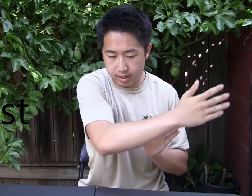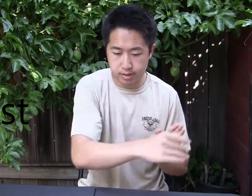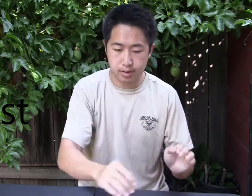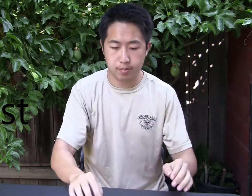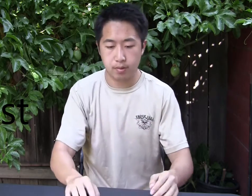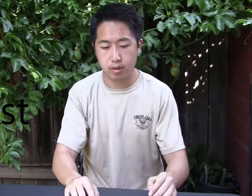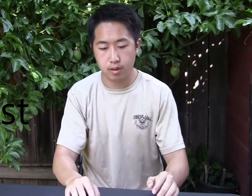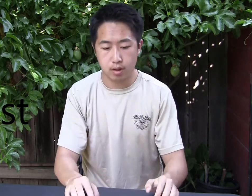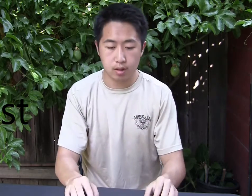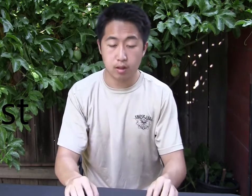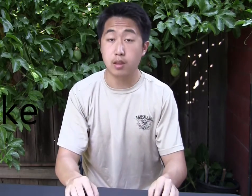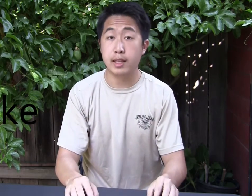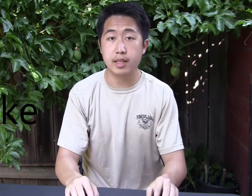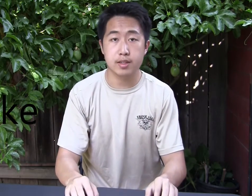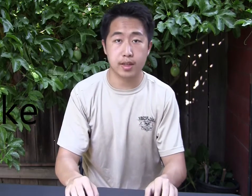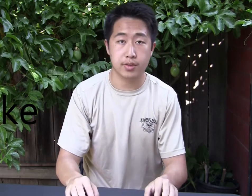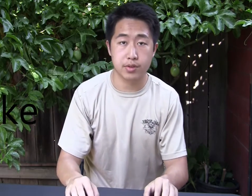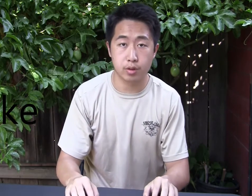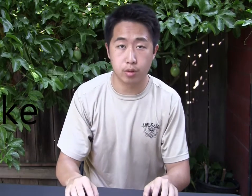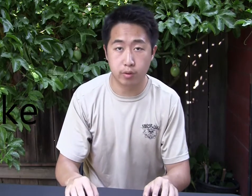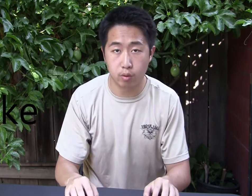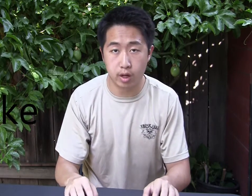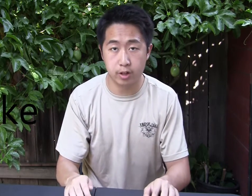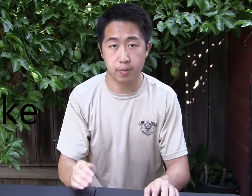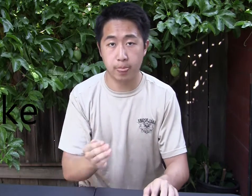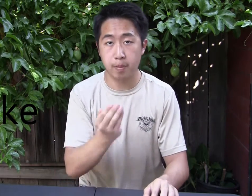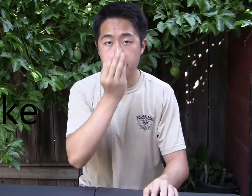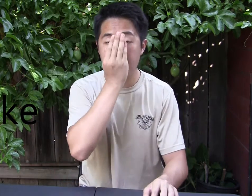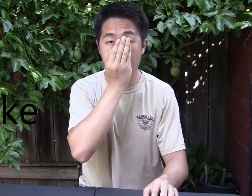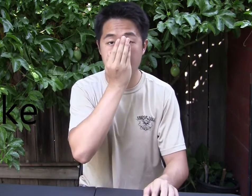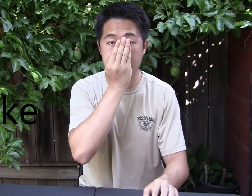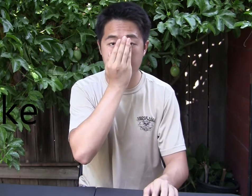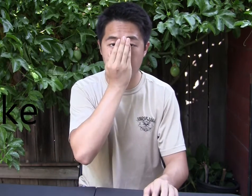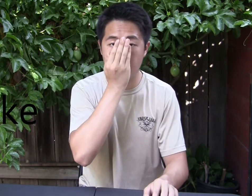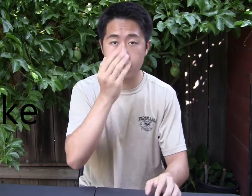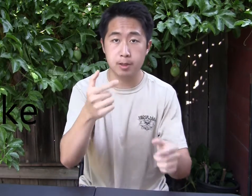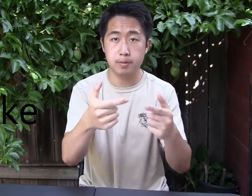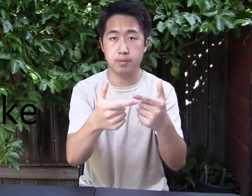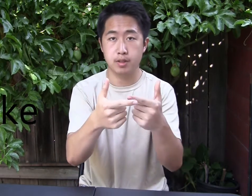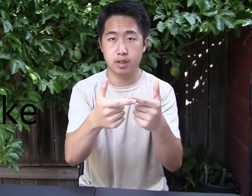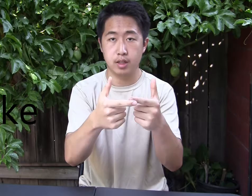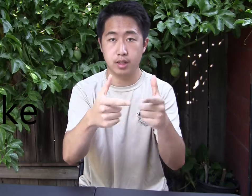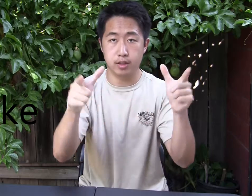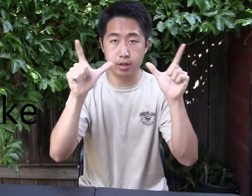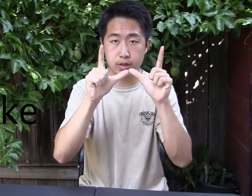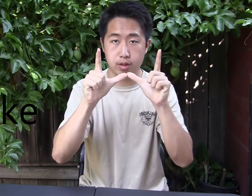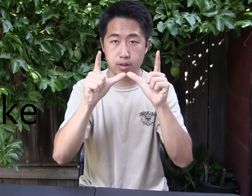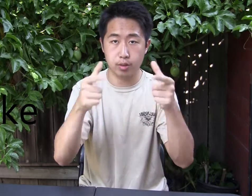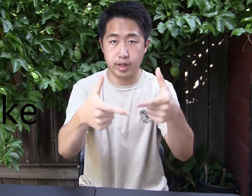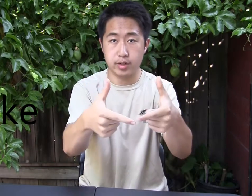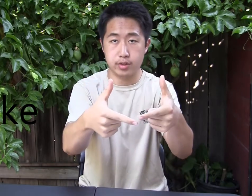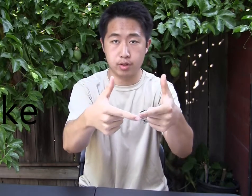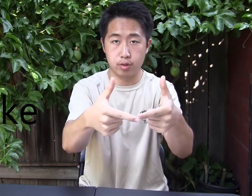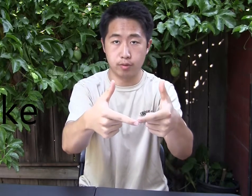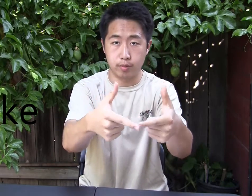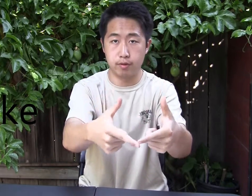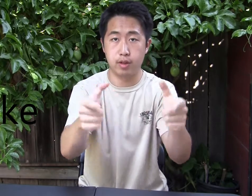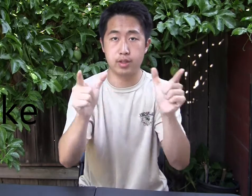Fast. Lake is like a circle of water. Do the sign for water, and then create a circle from the front to the